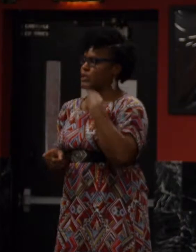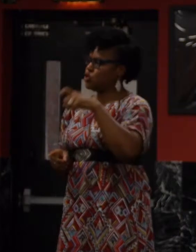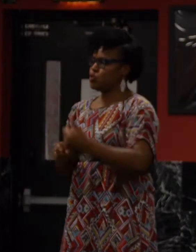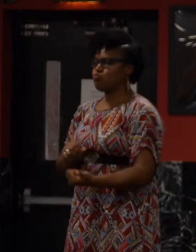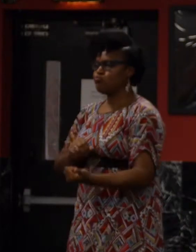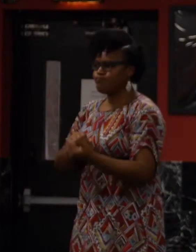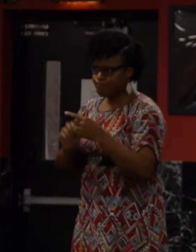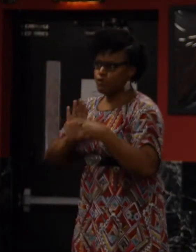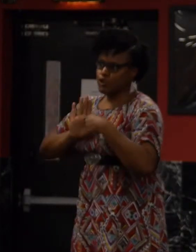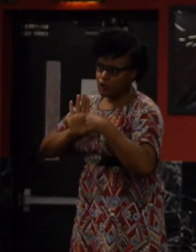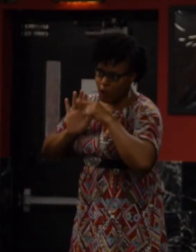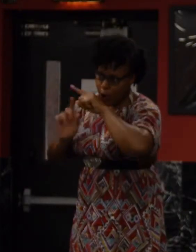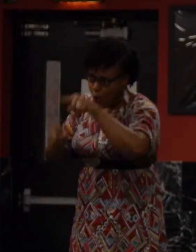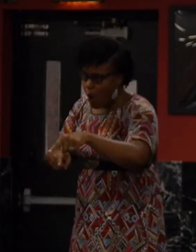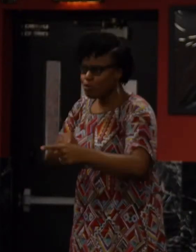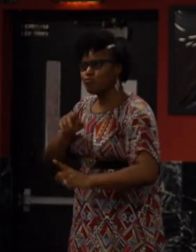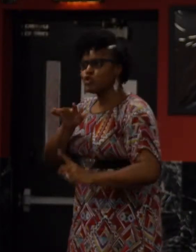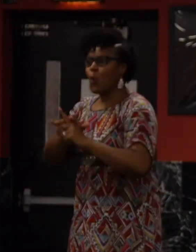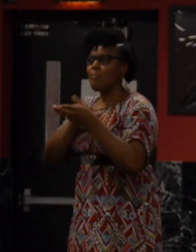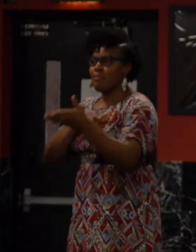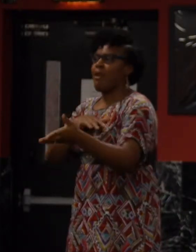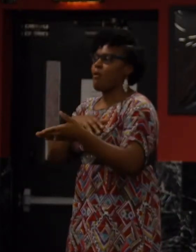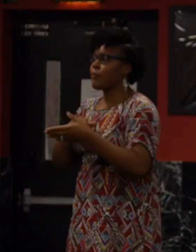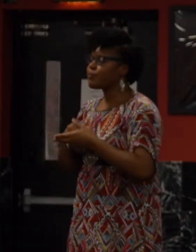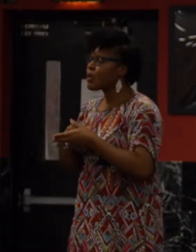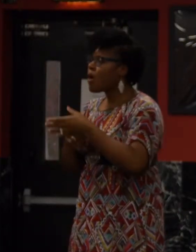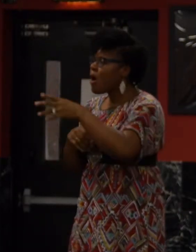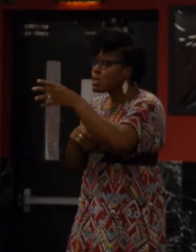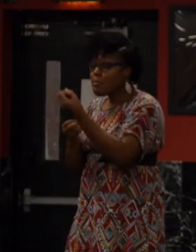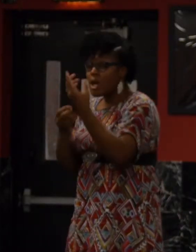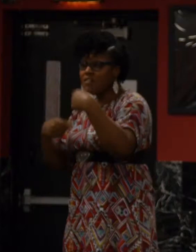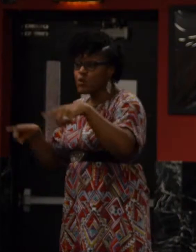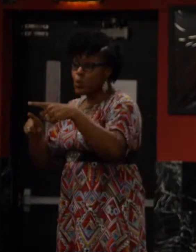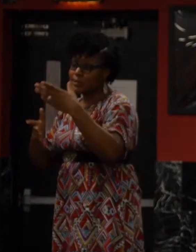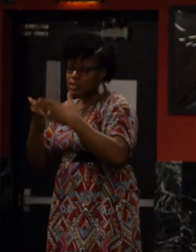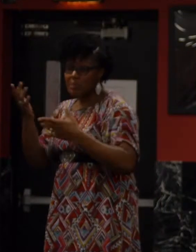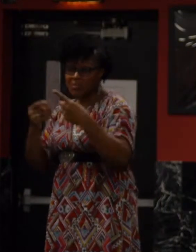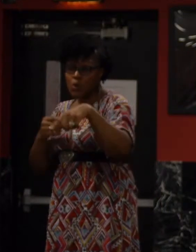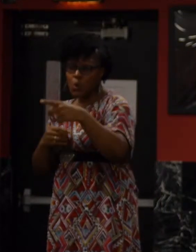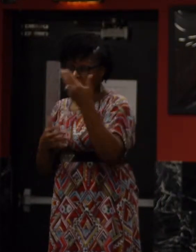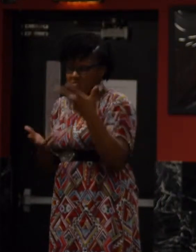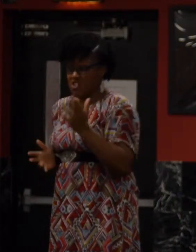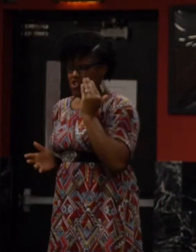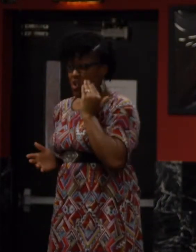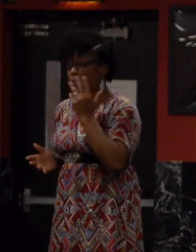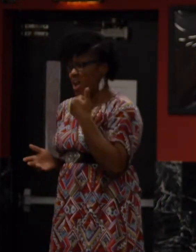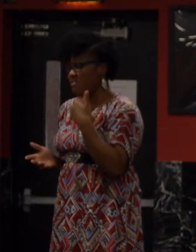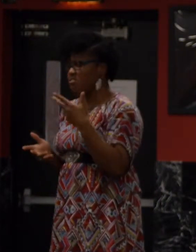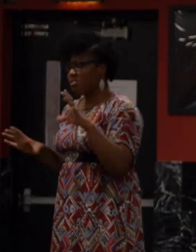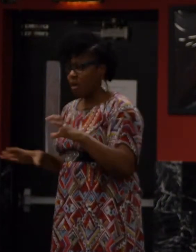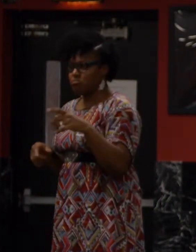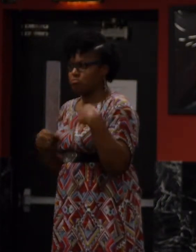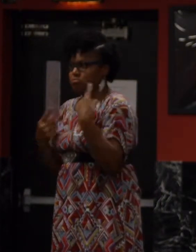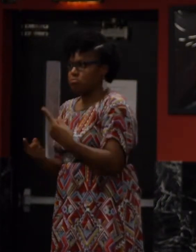be there. And as many of you, or as some of you I'm sure know, we've done quite a bit of work